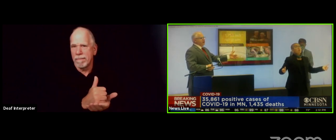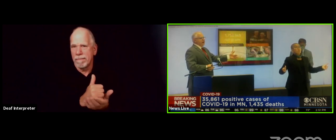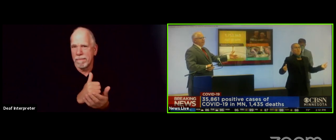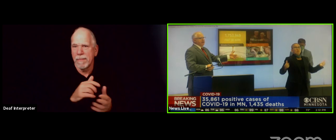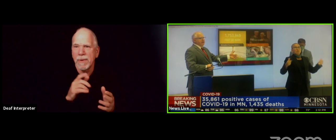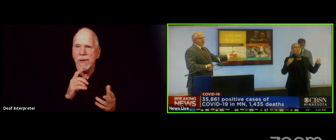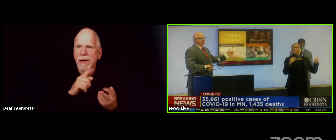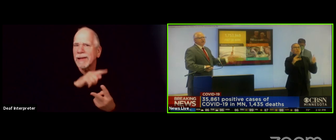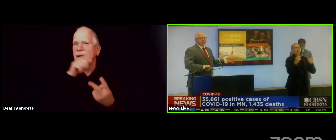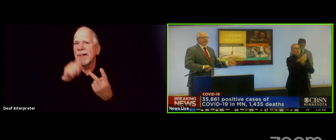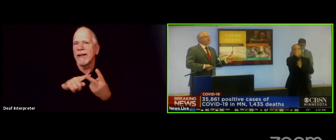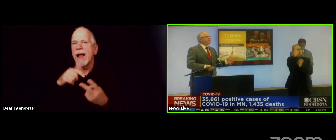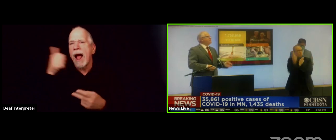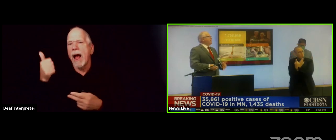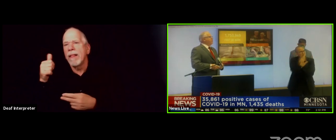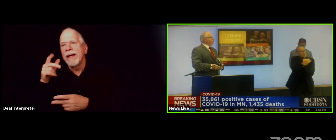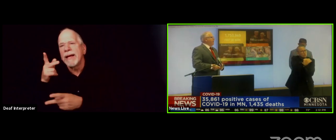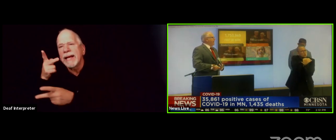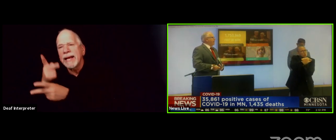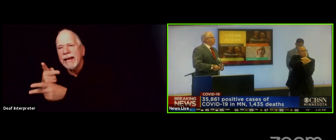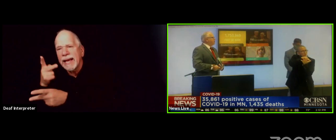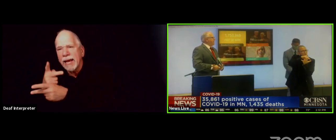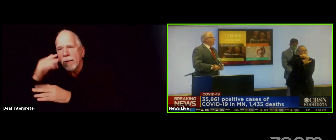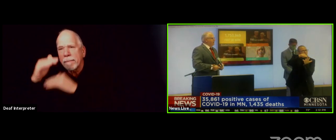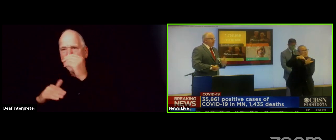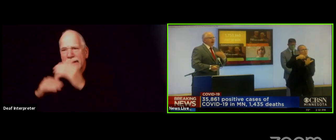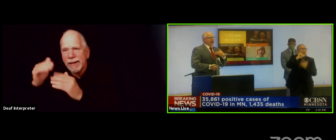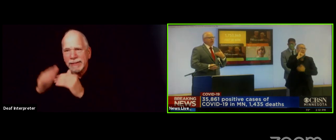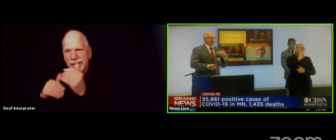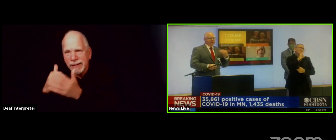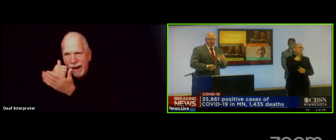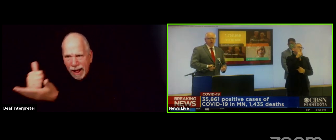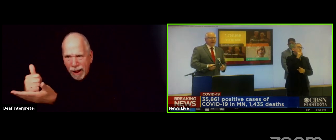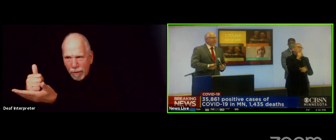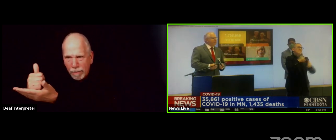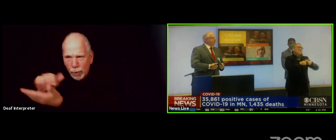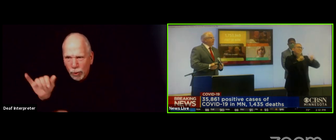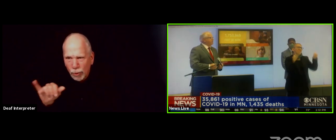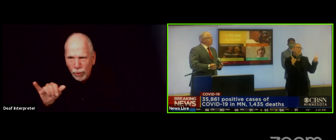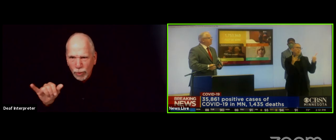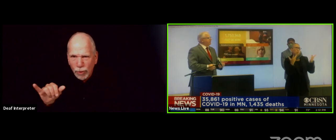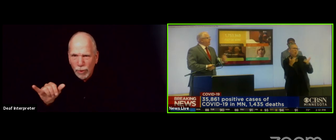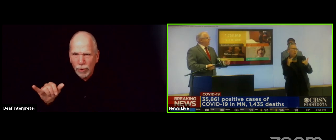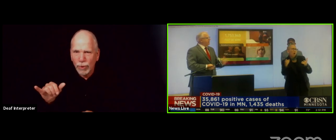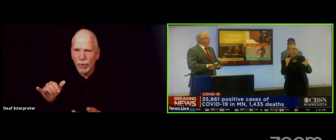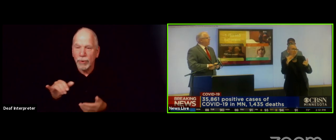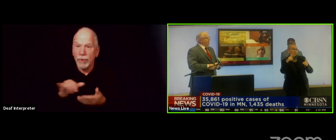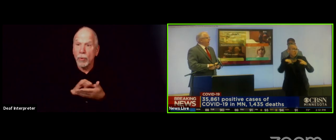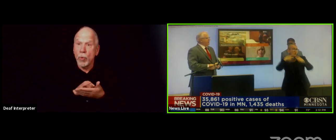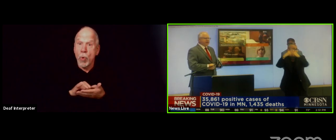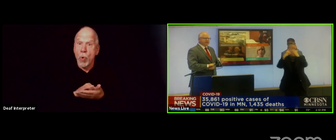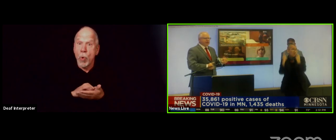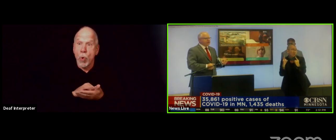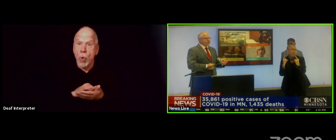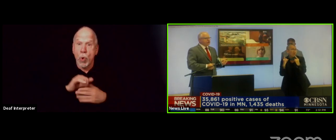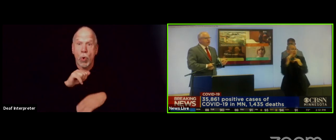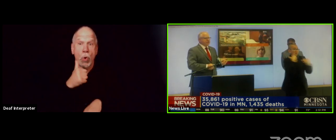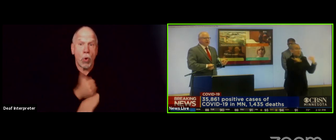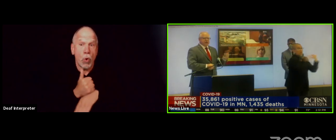this time, if the critique is that I built that out and should not have done that, I will take that and own that, because I am simply not going to put it. I think it's